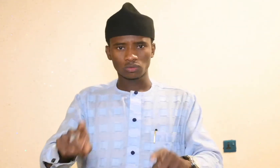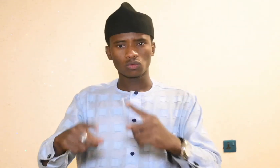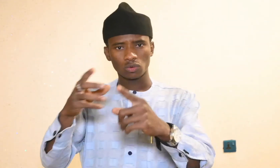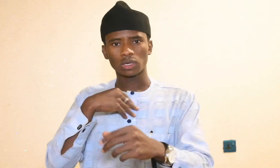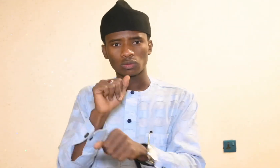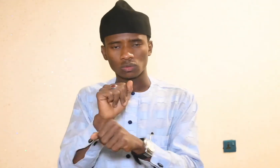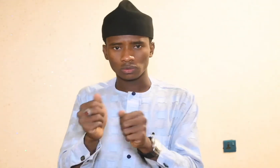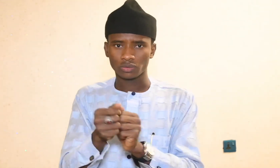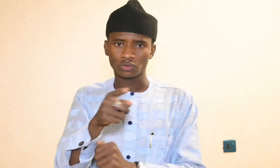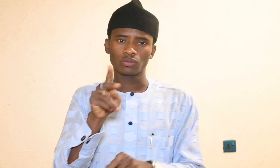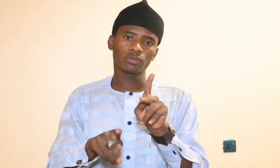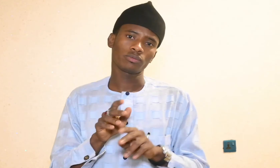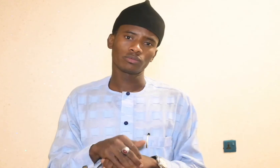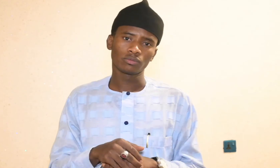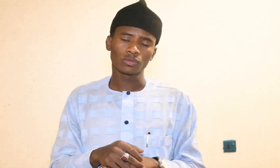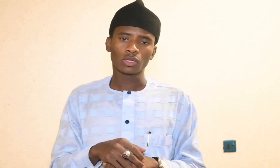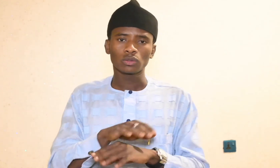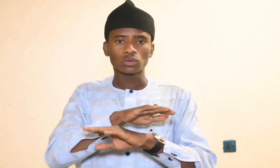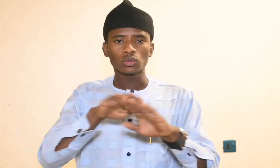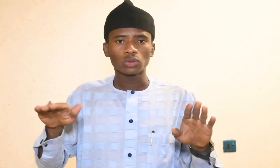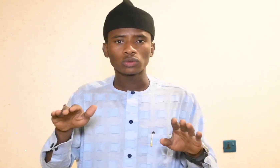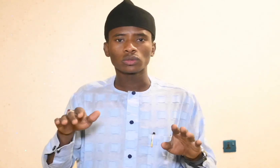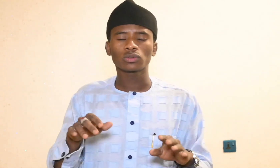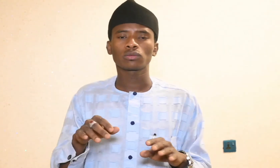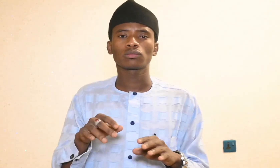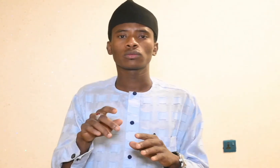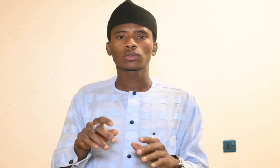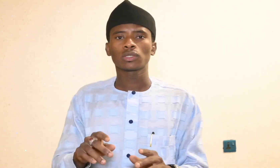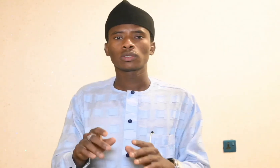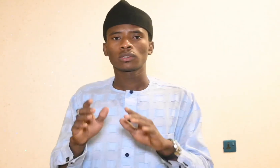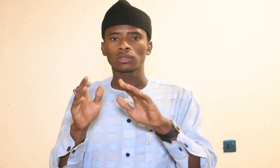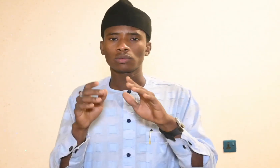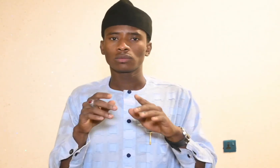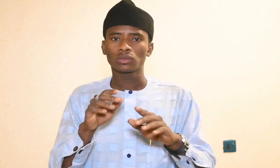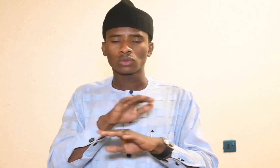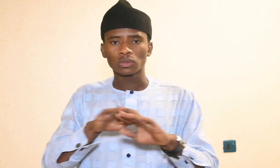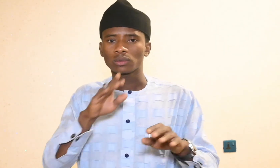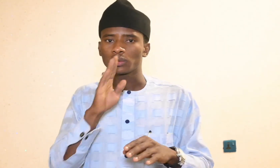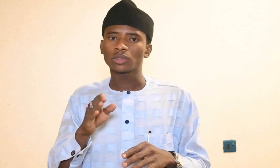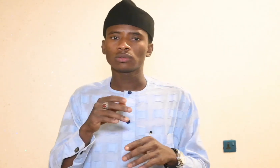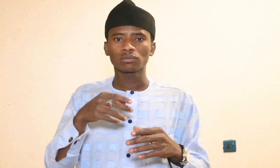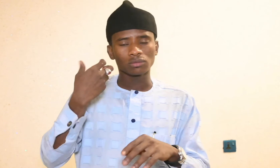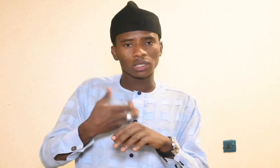an NGO. So don't dream too much and don't get heartbroken if that does not